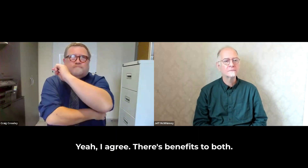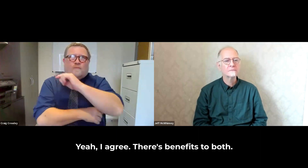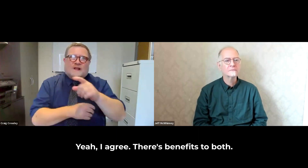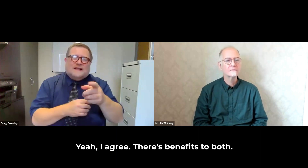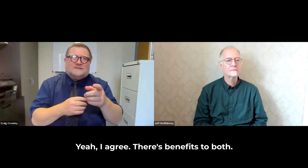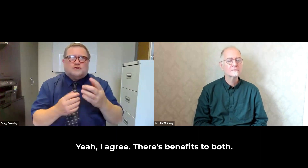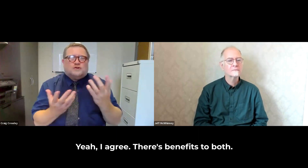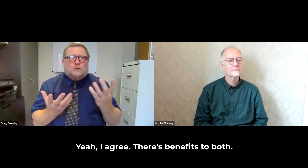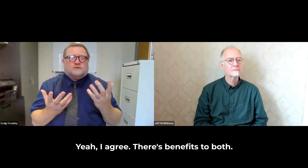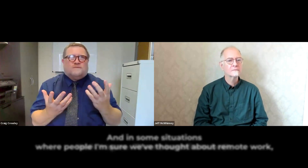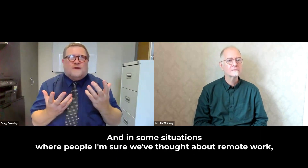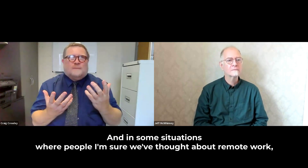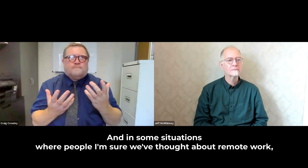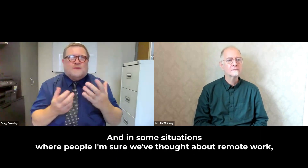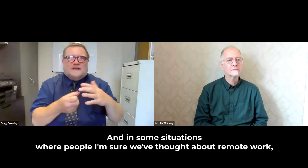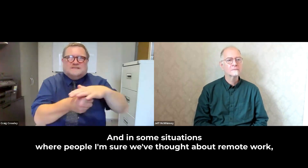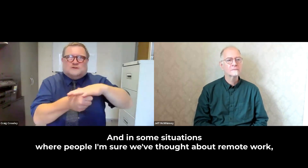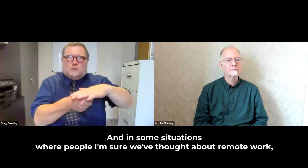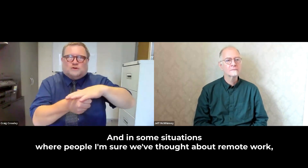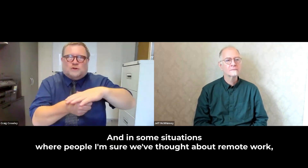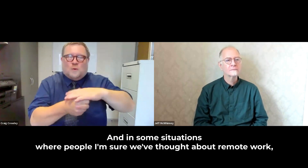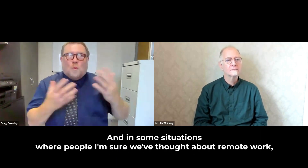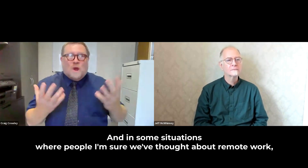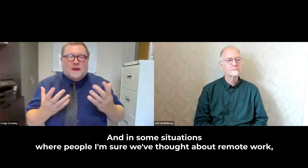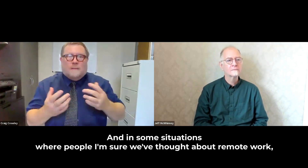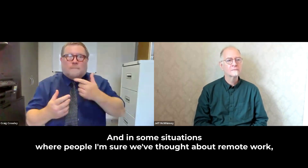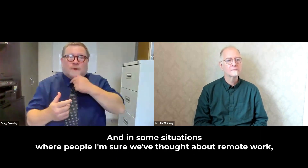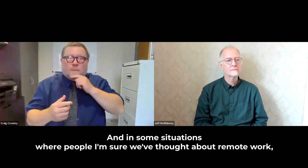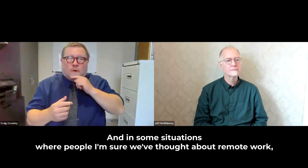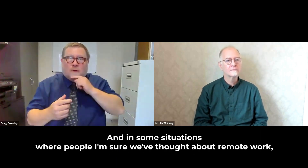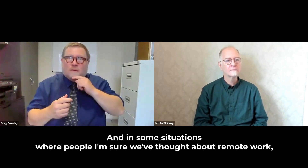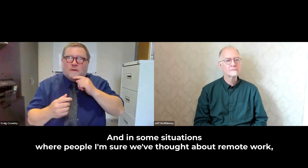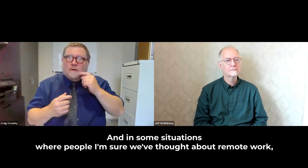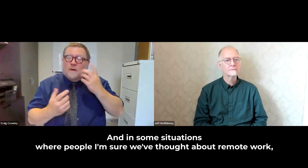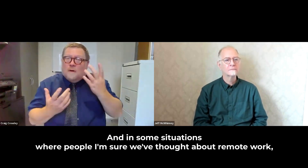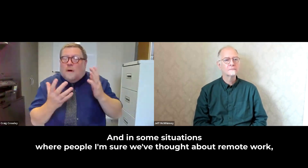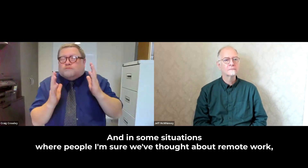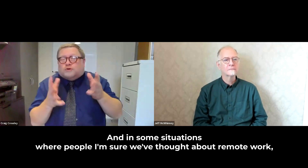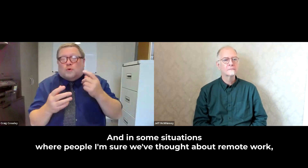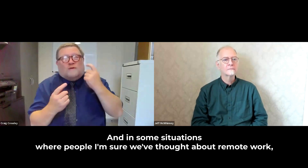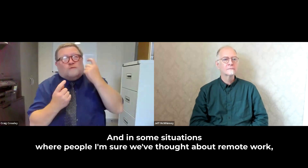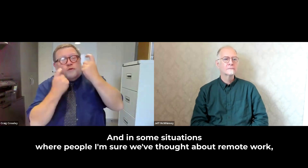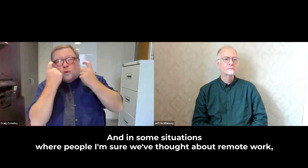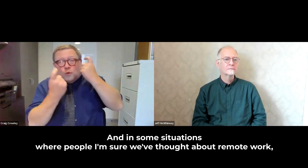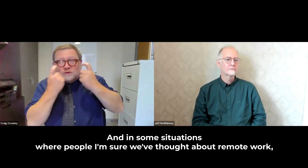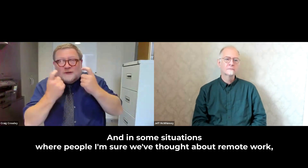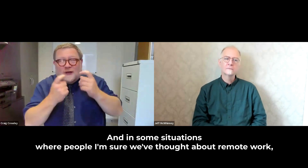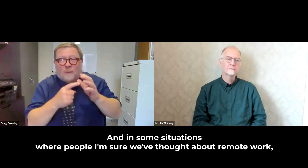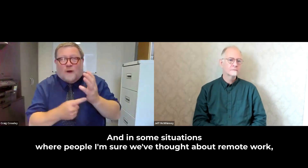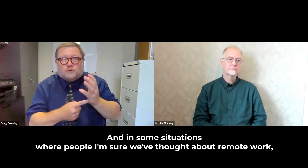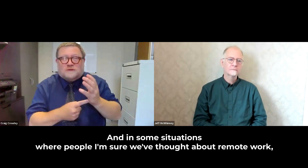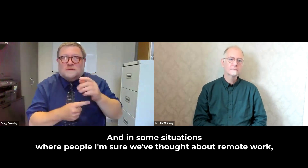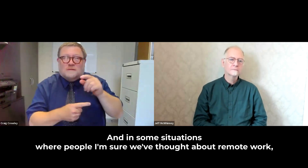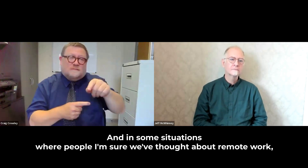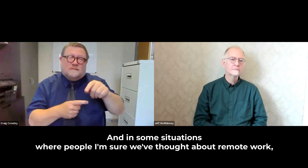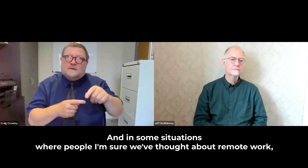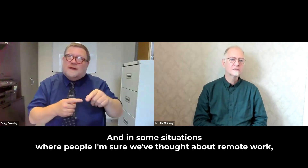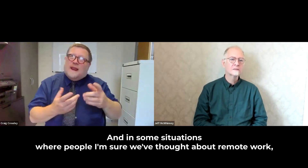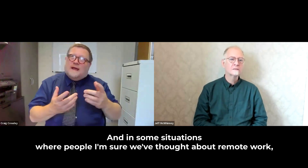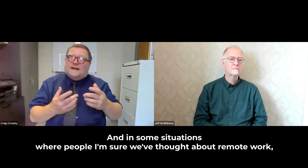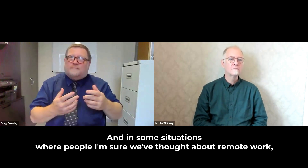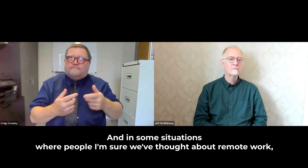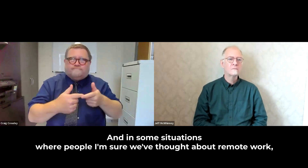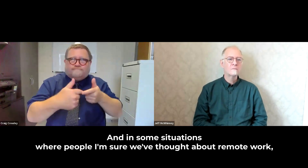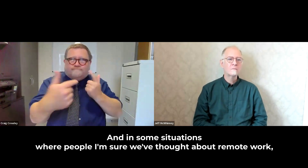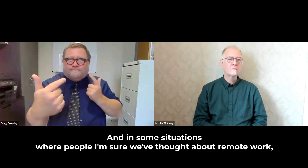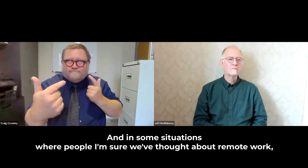benefits to both. And in some situations where people, I'm sure we've